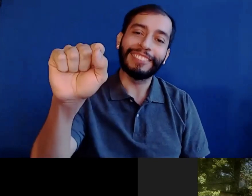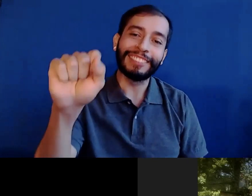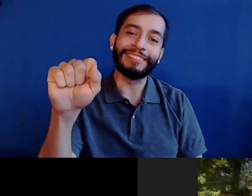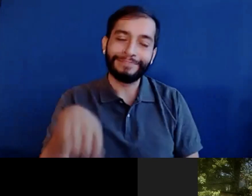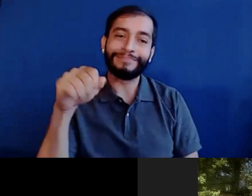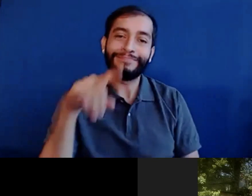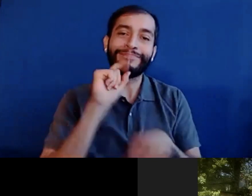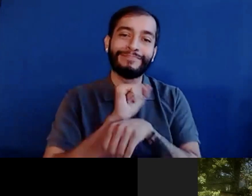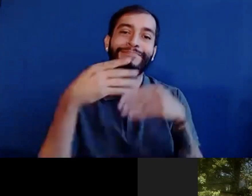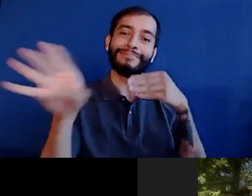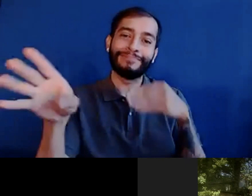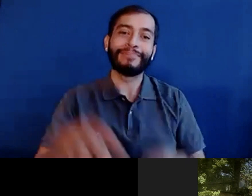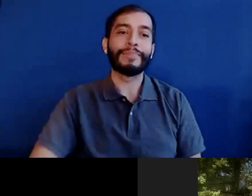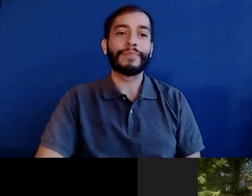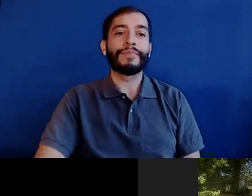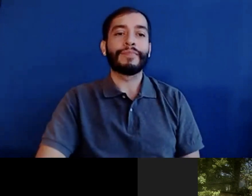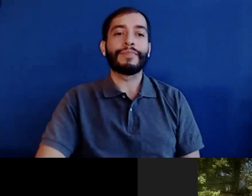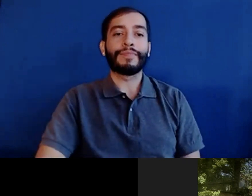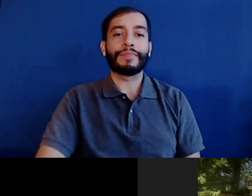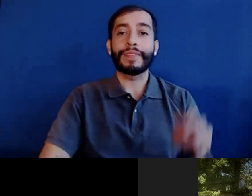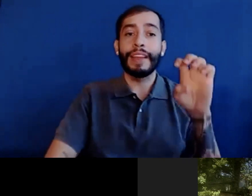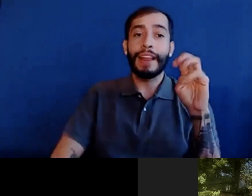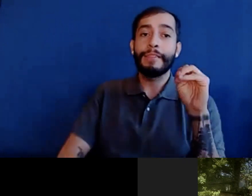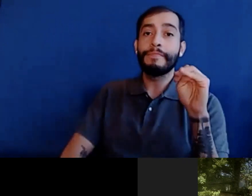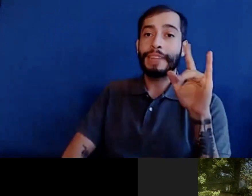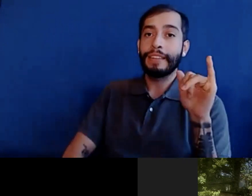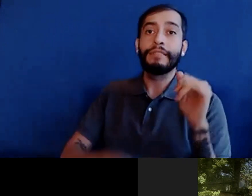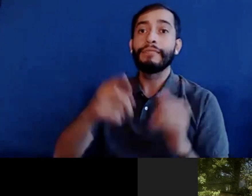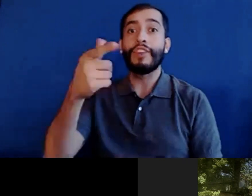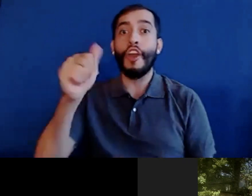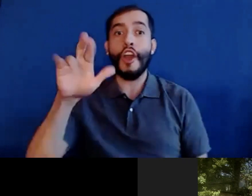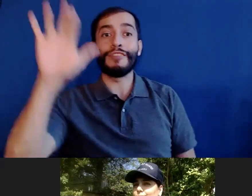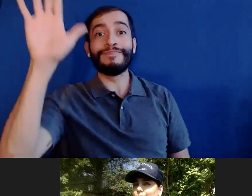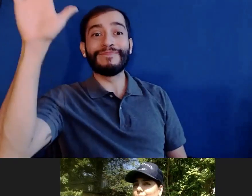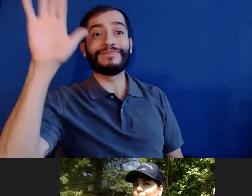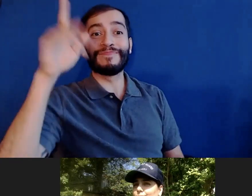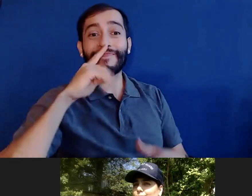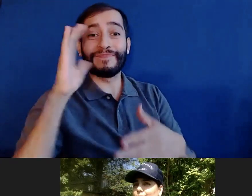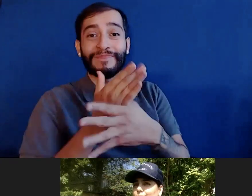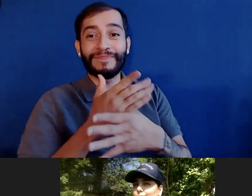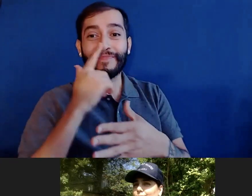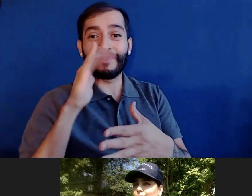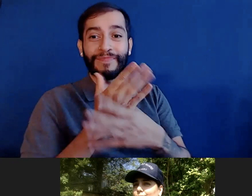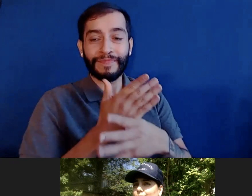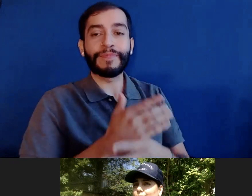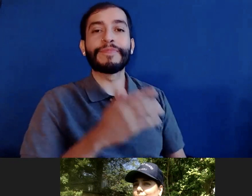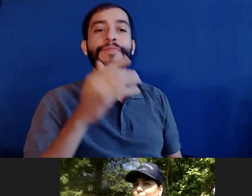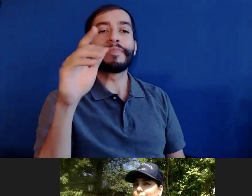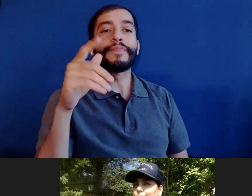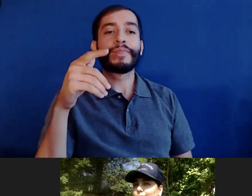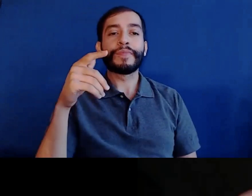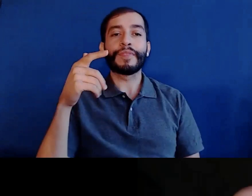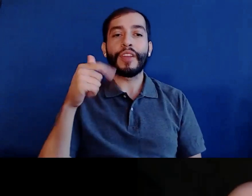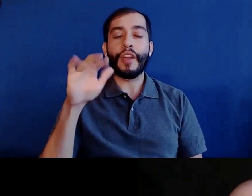Another audience member. Yeah, go ahead, please, Garry. Just to say that there's a film being made in the UK at the moment, which